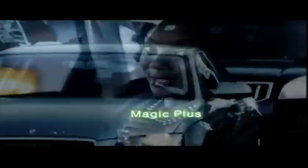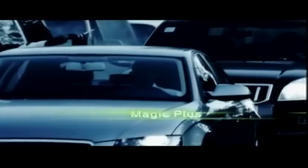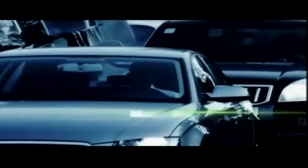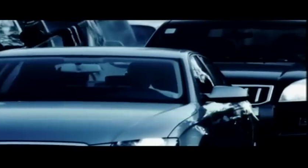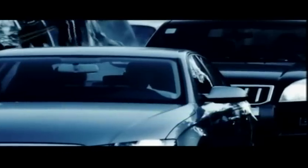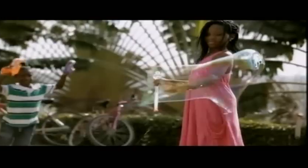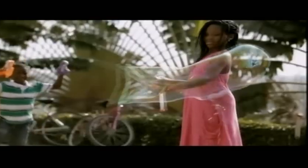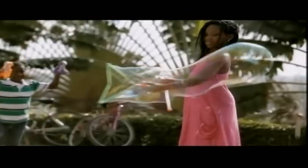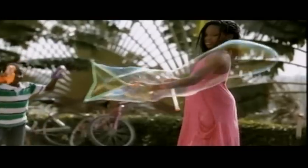8:30.